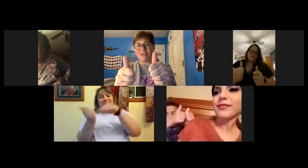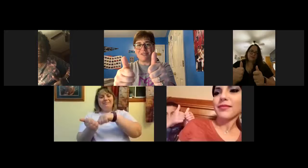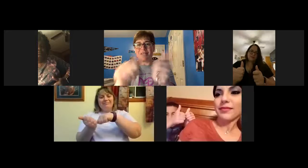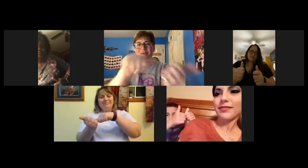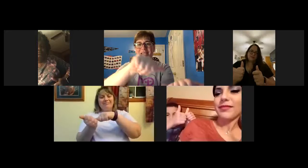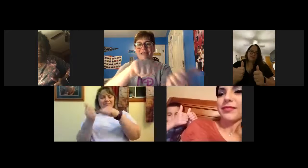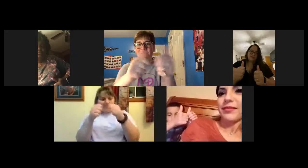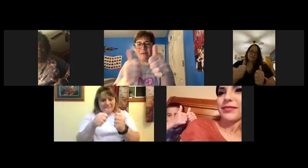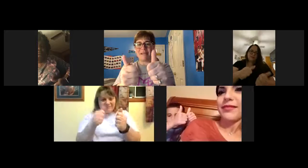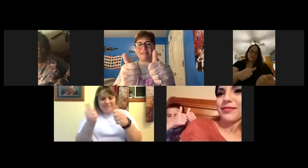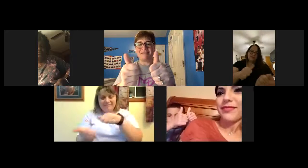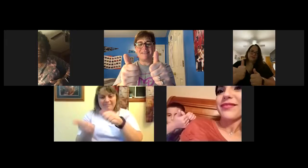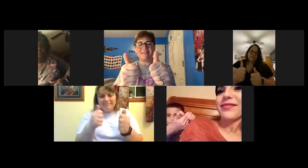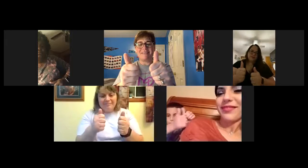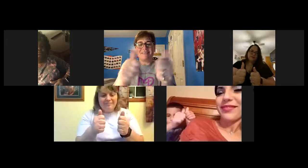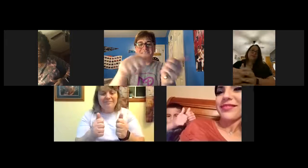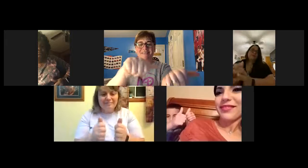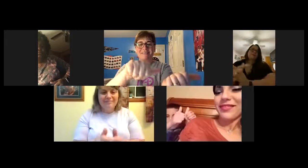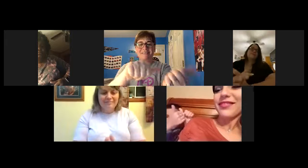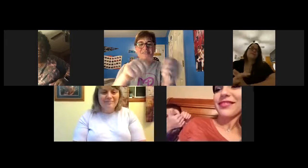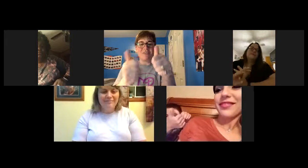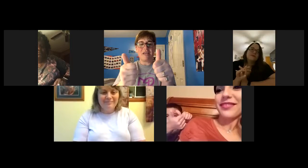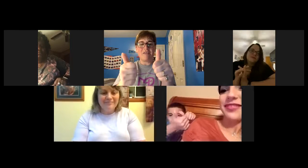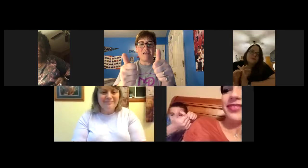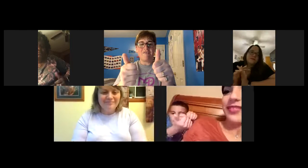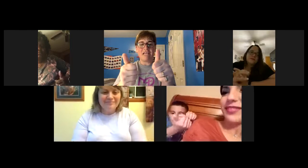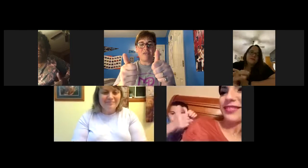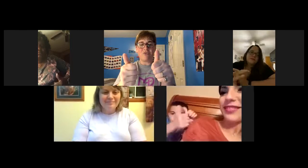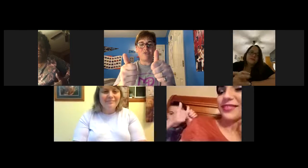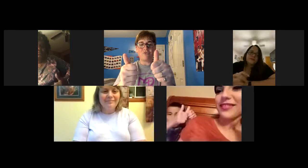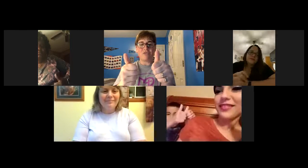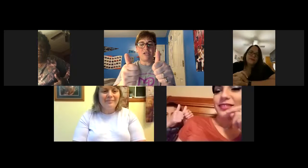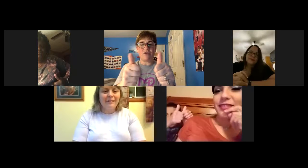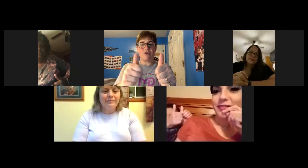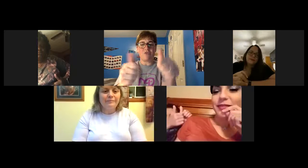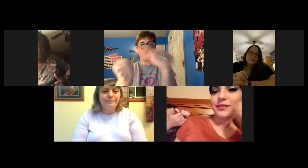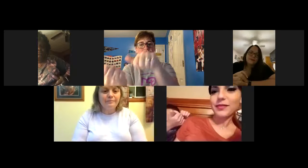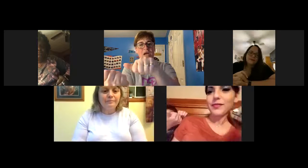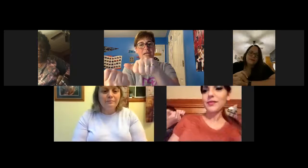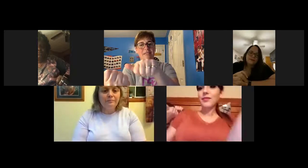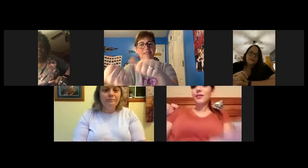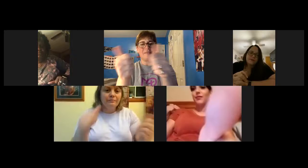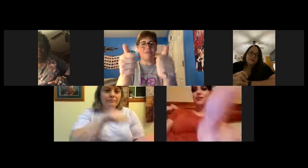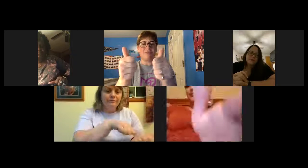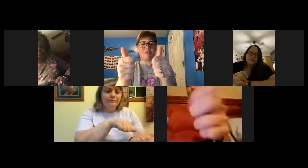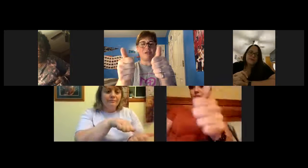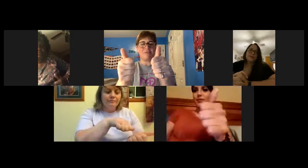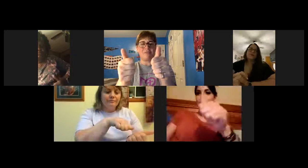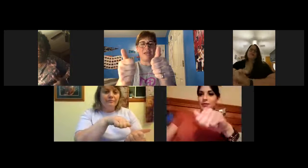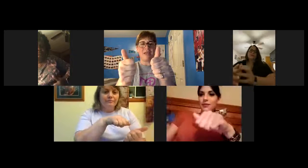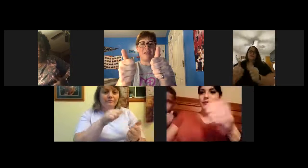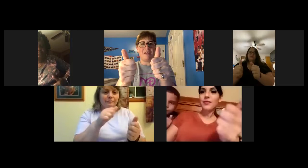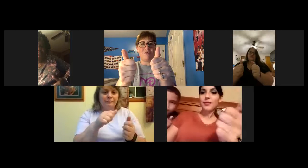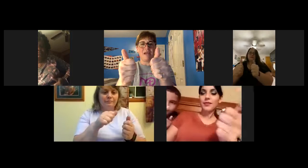really matches. I always like that, baptize. So like a left-hander's gonna go to the right with your